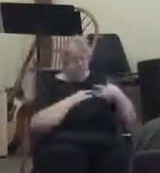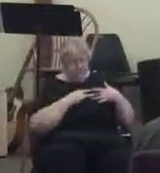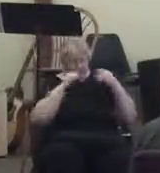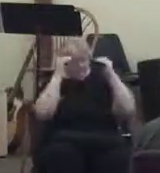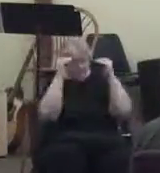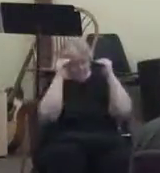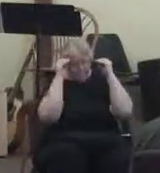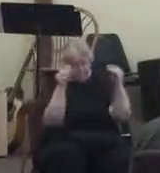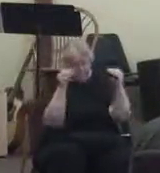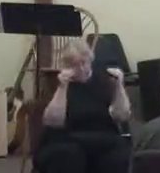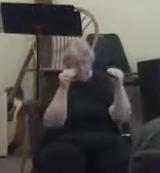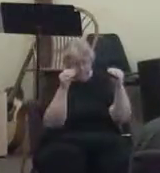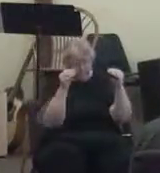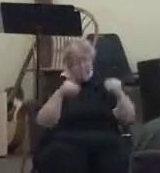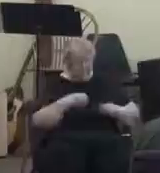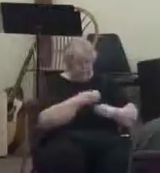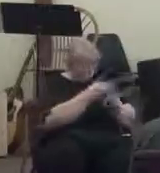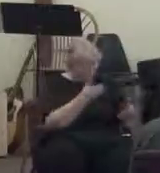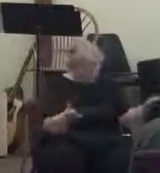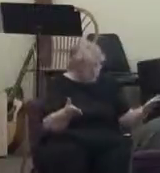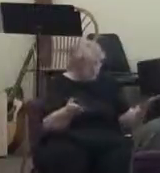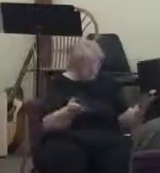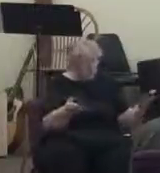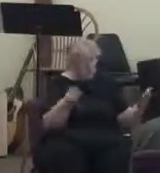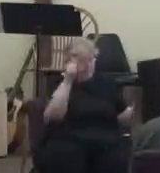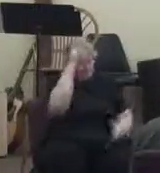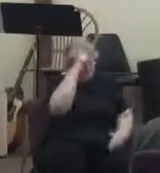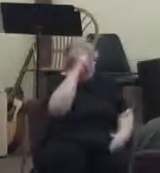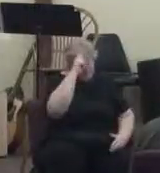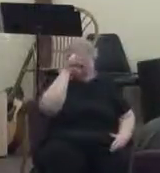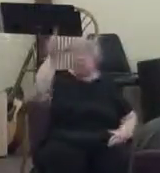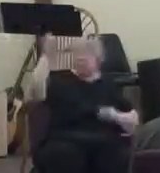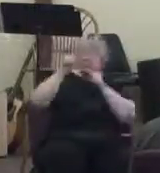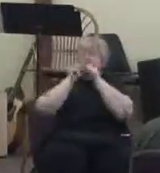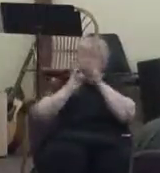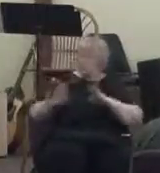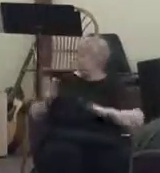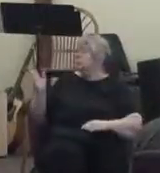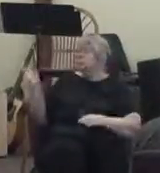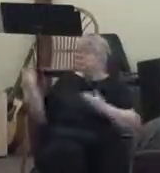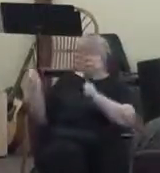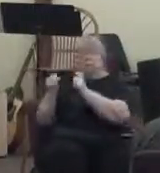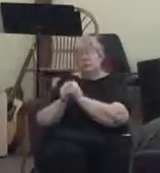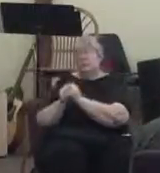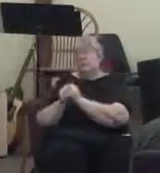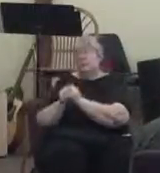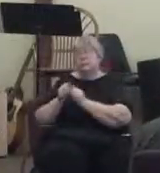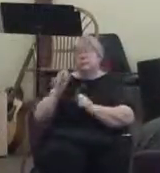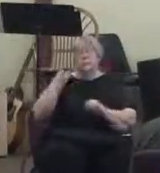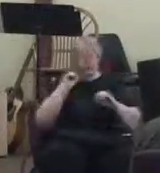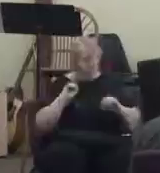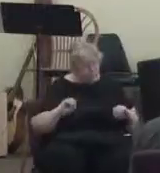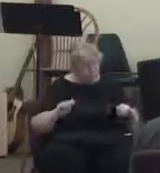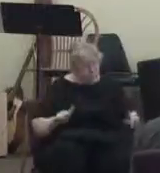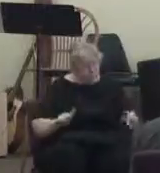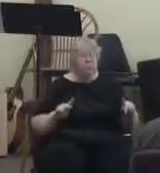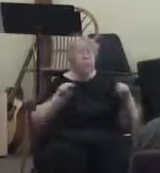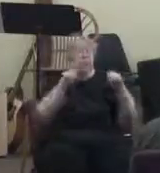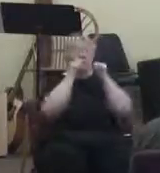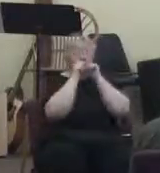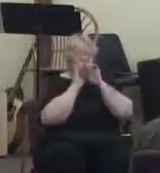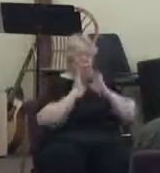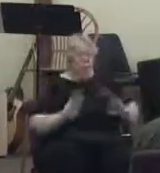give away the knowledge and wisdom that you've blessed him with. And Lord, there's an opportunity here to bless pastors. How can they